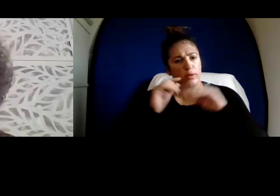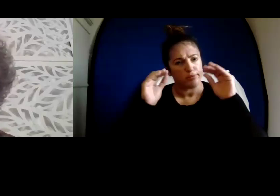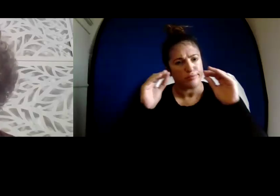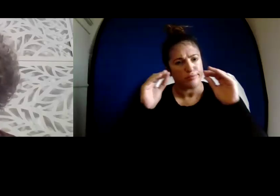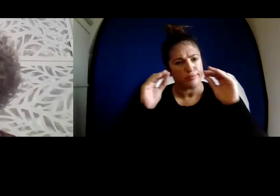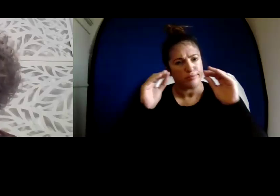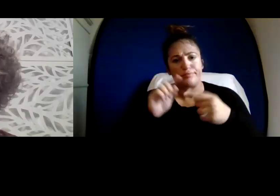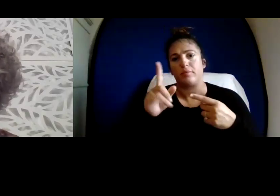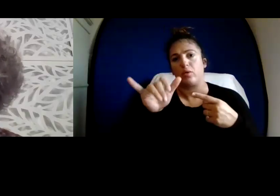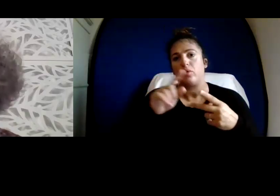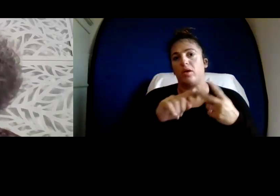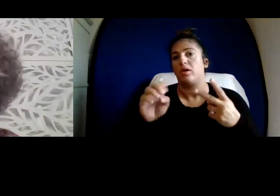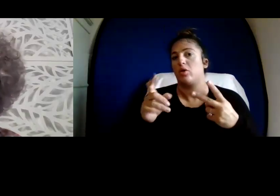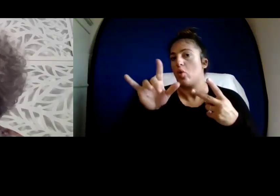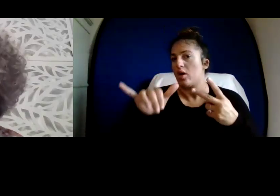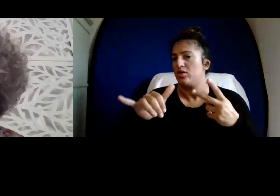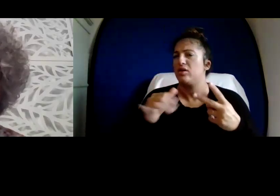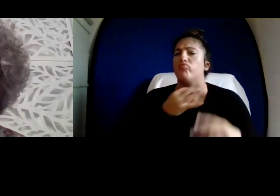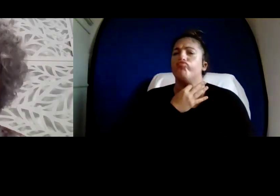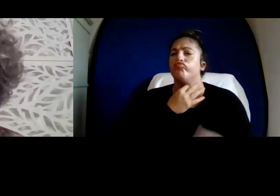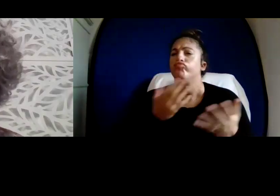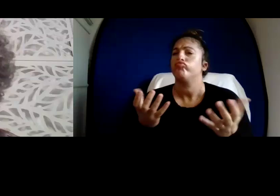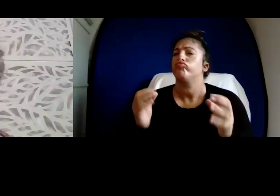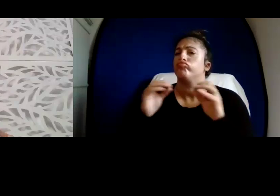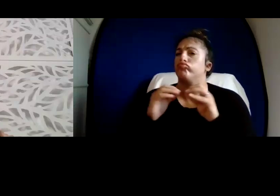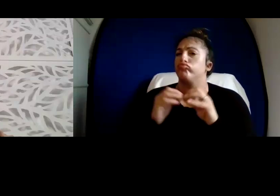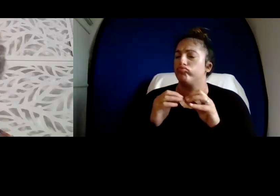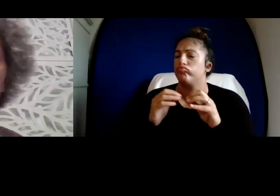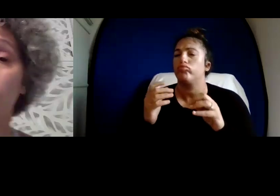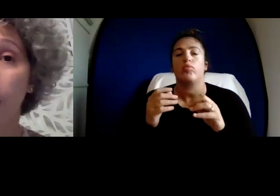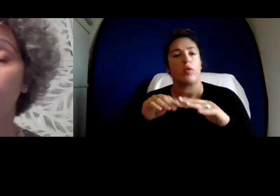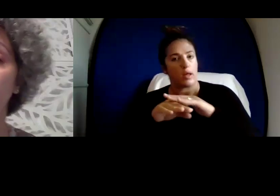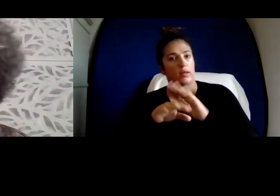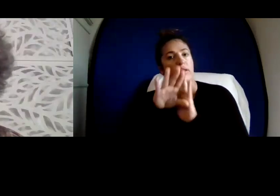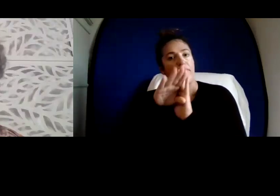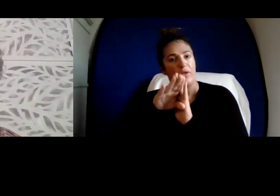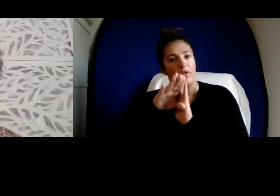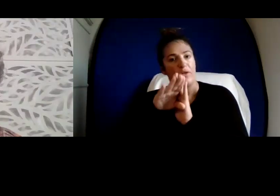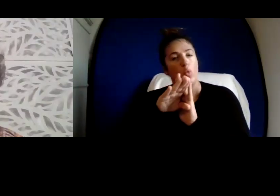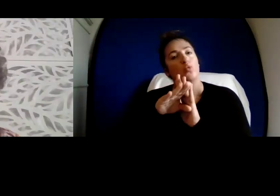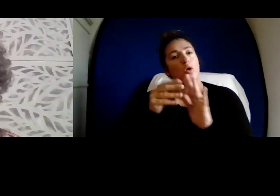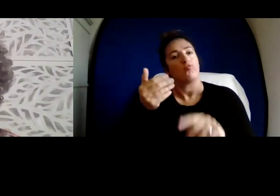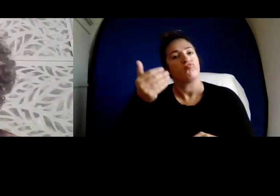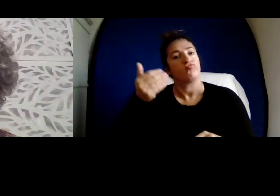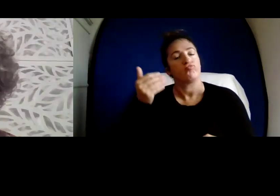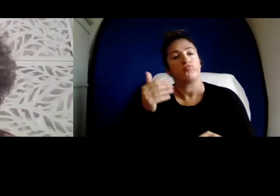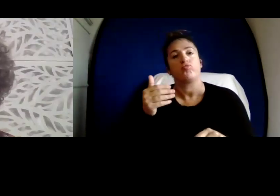by getting you access to our videos, and you can see all of our past videos from our events as well on our YouTube